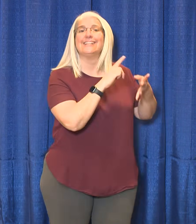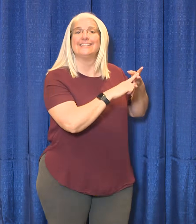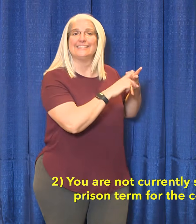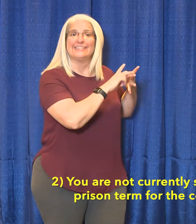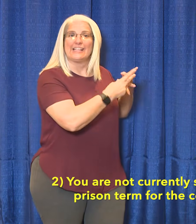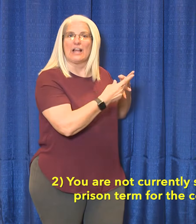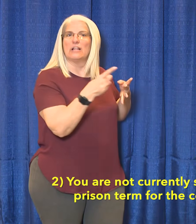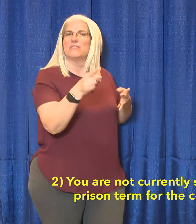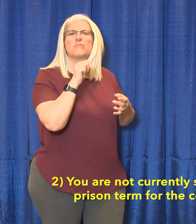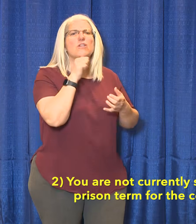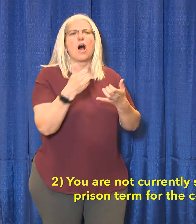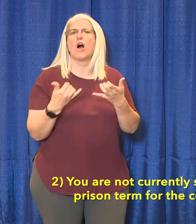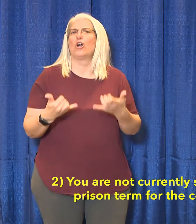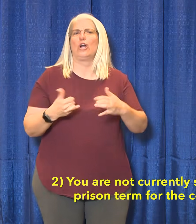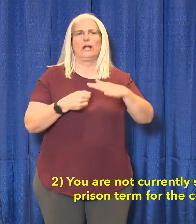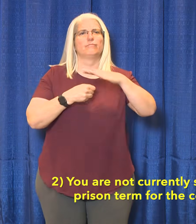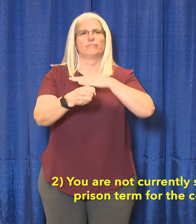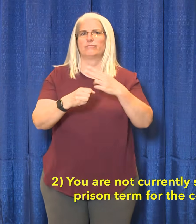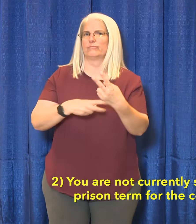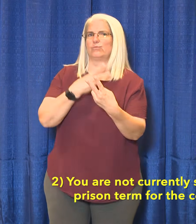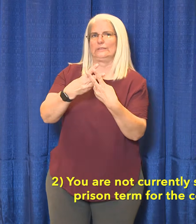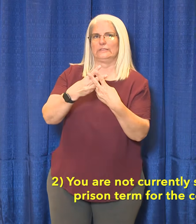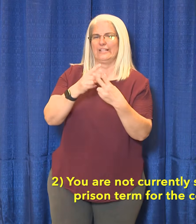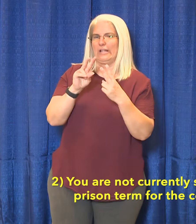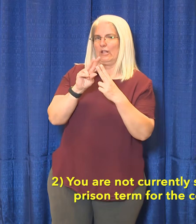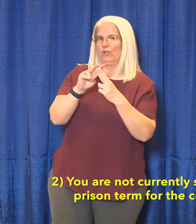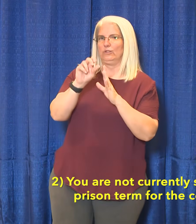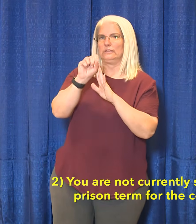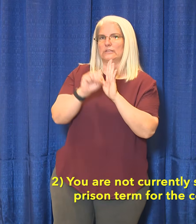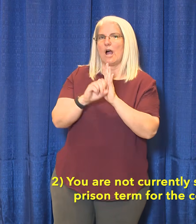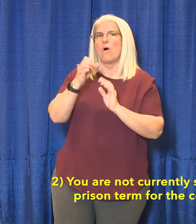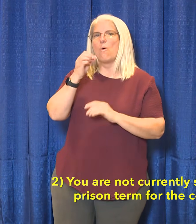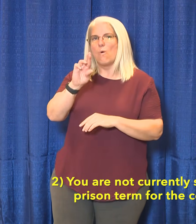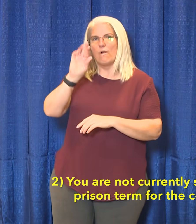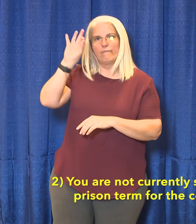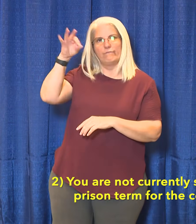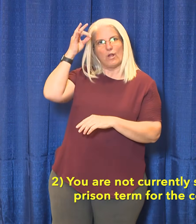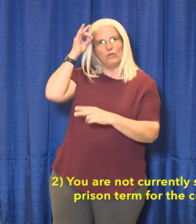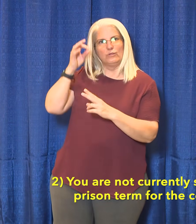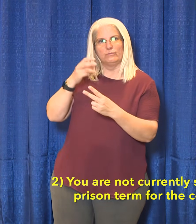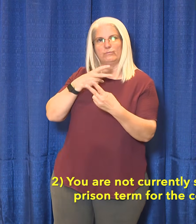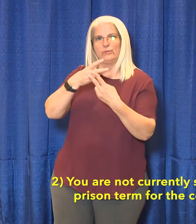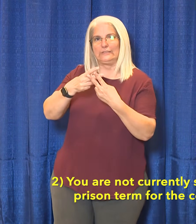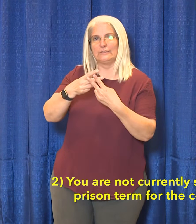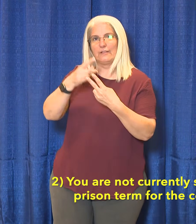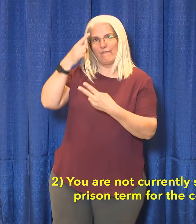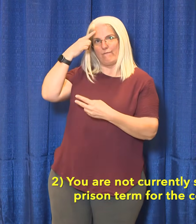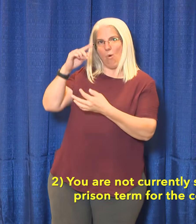2. You are not currently serving a state or federal prison term for the conviction of a